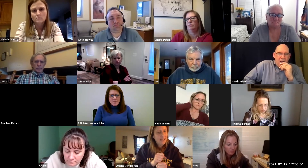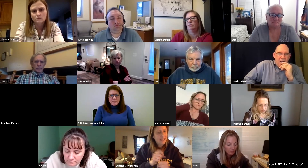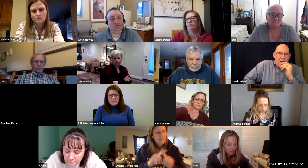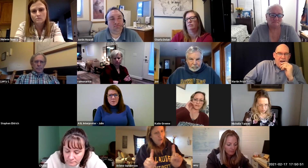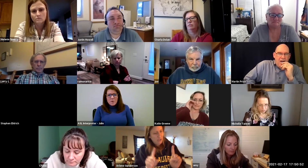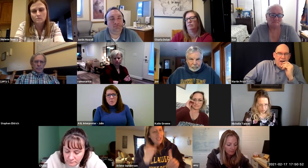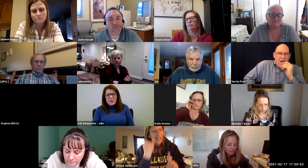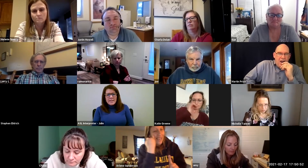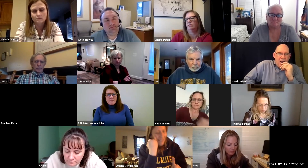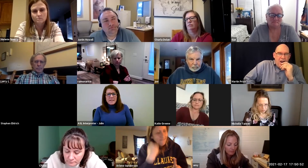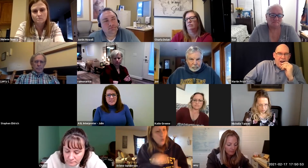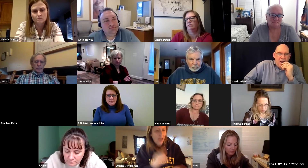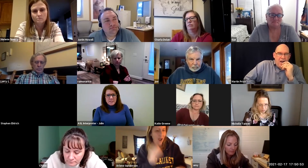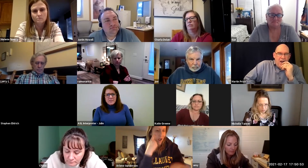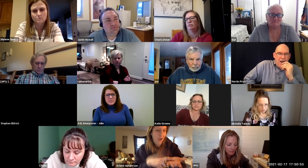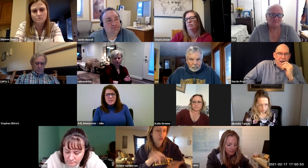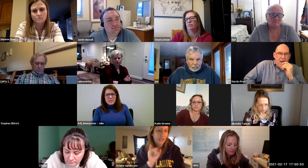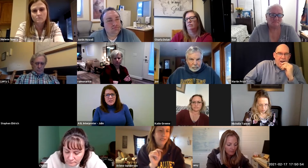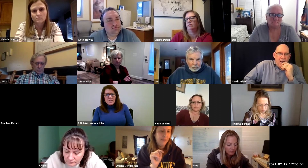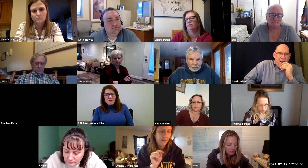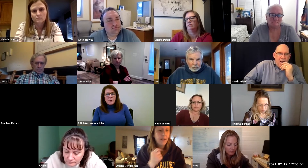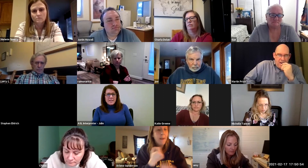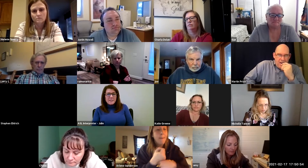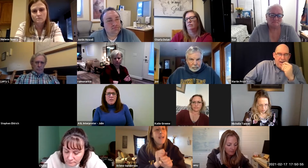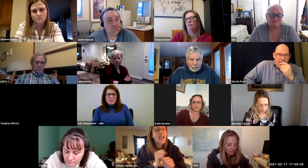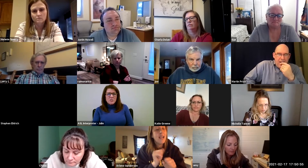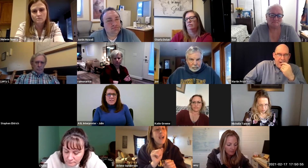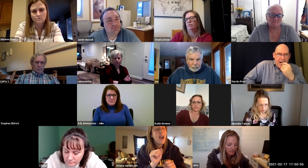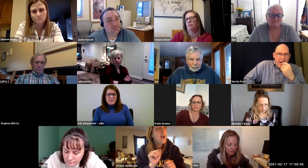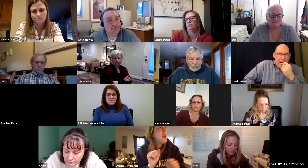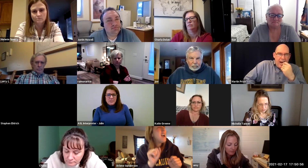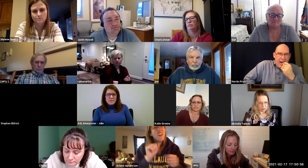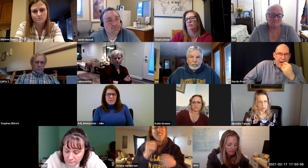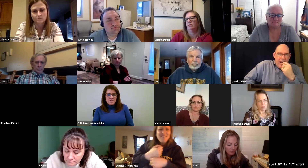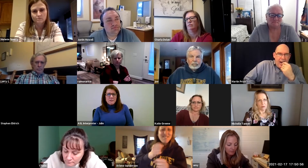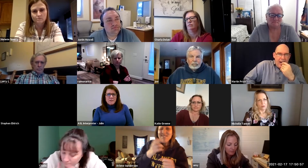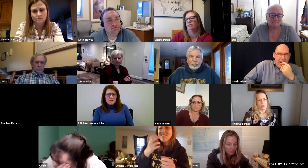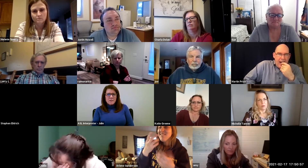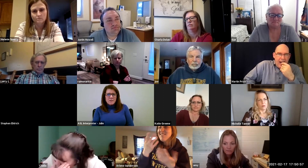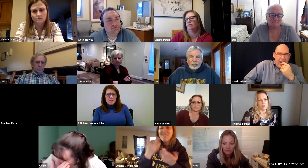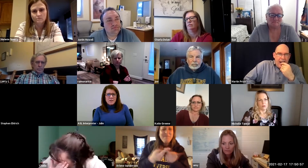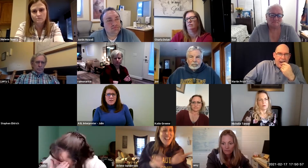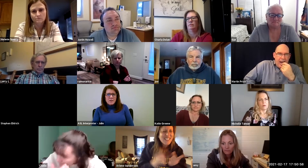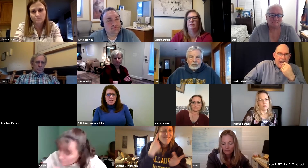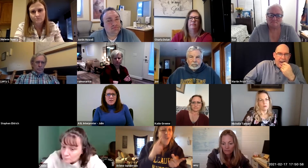again, we can make a difference if we acknowledge the difference.